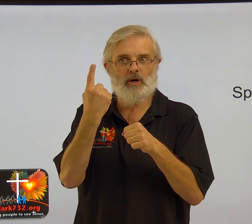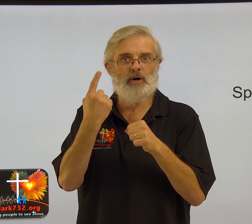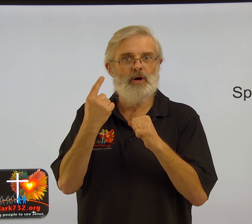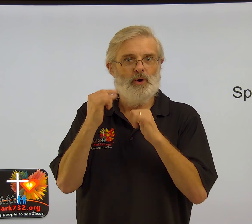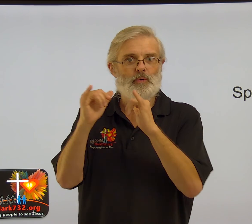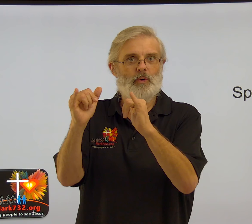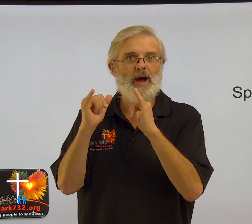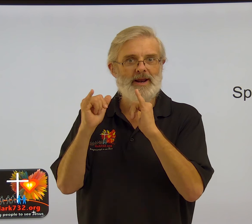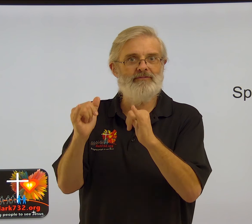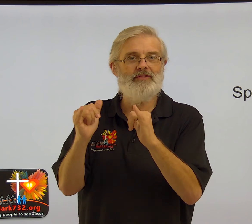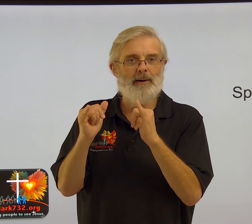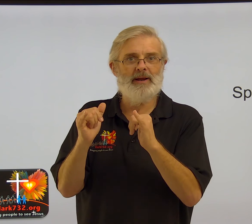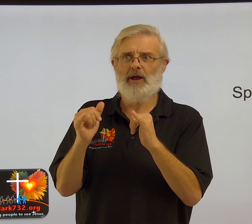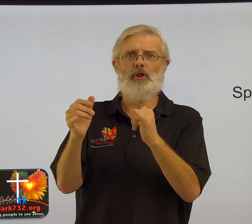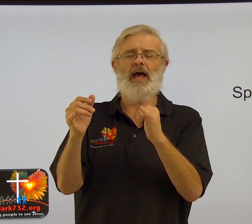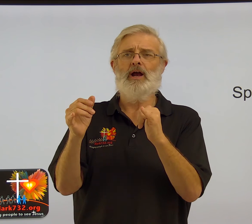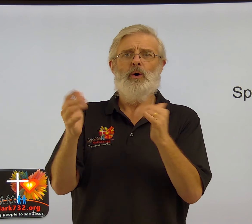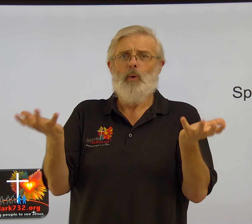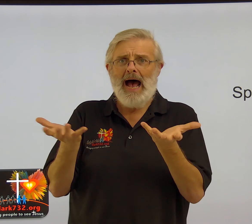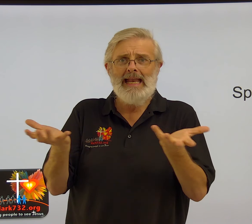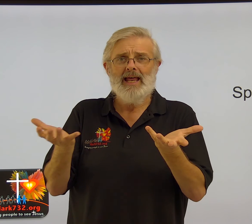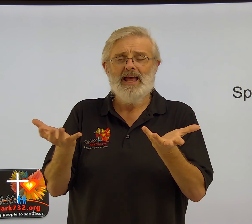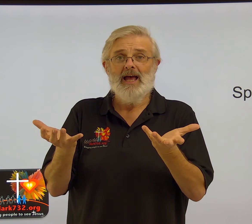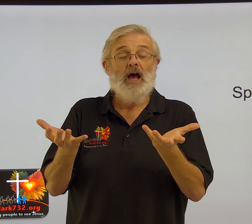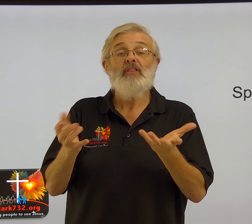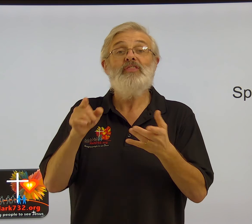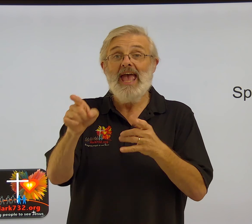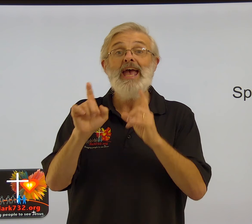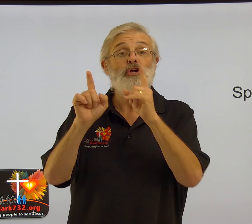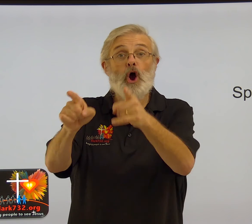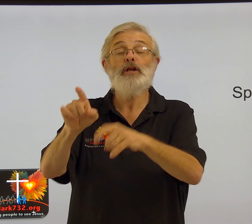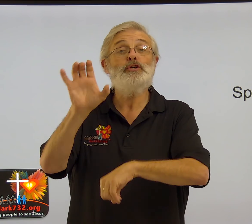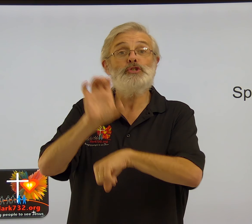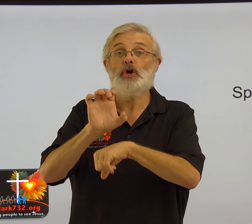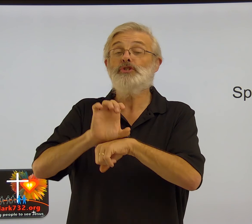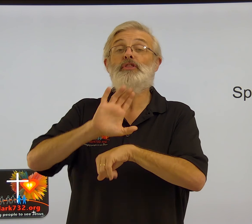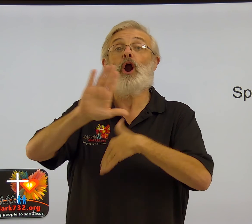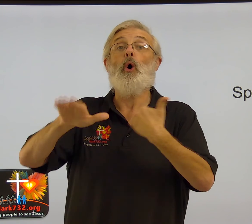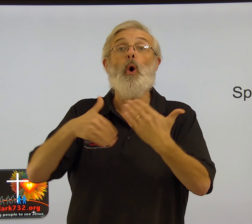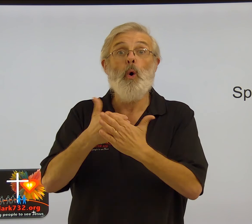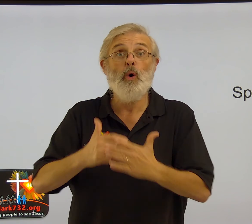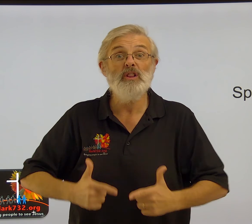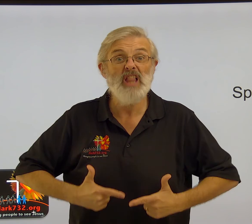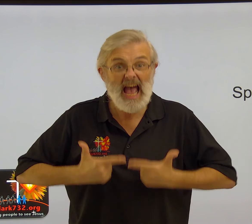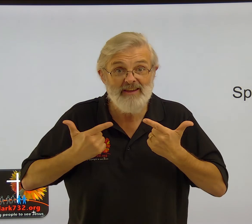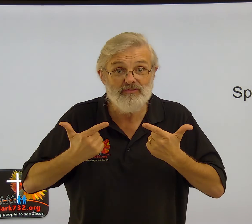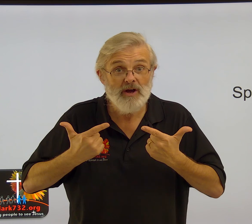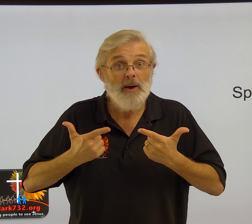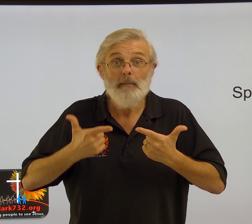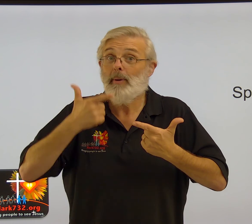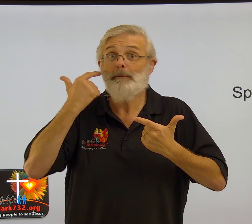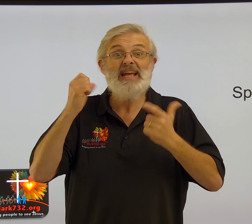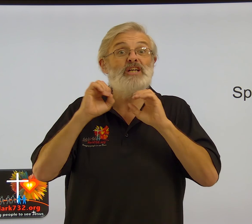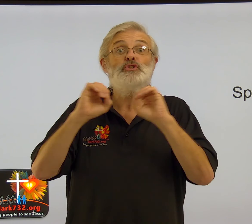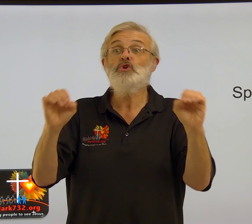we're one of them. And they were like, what? They had gone to church their whole life, but because no